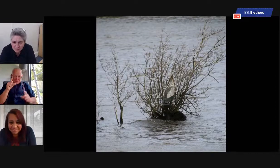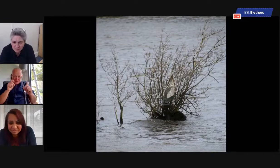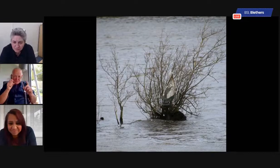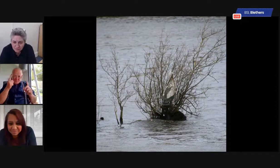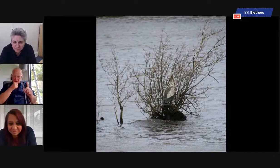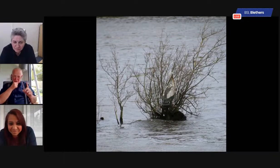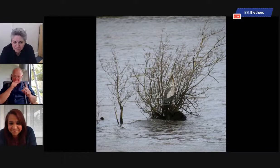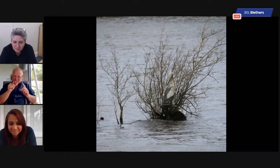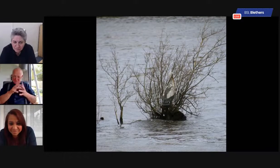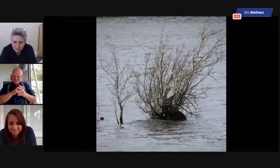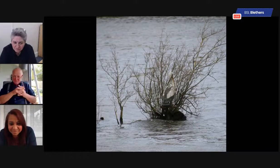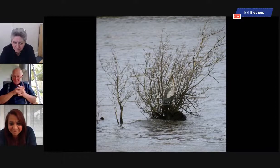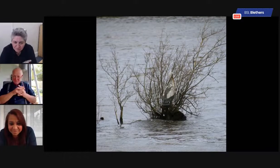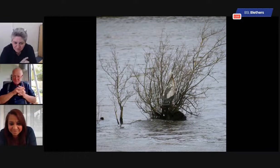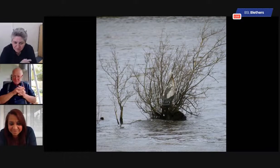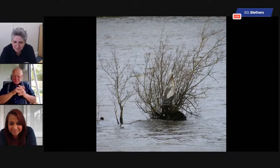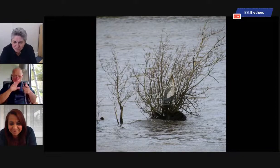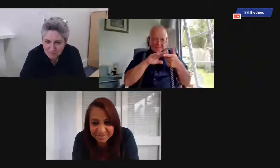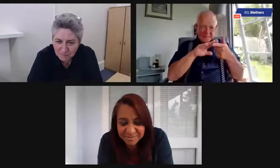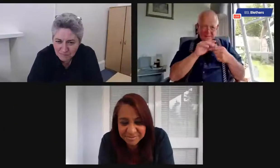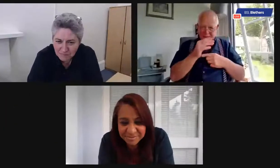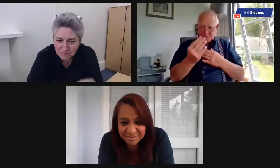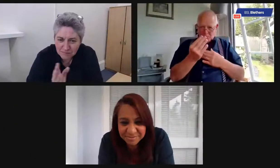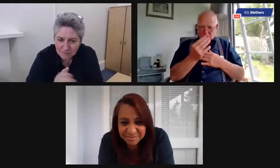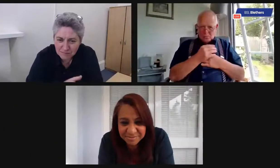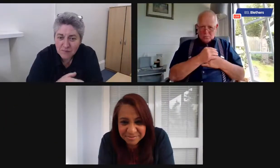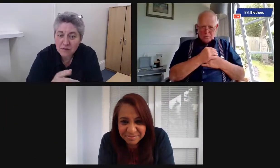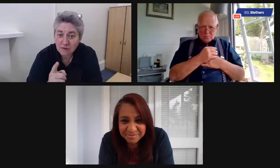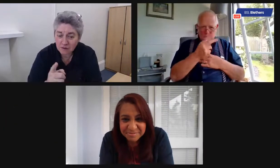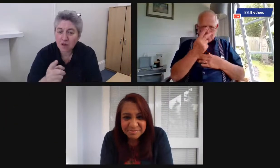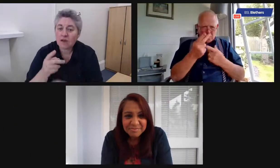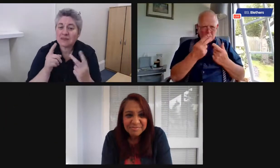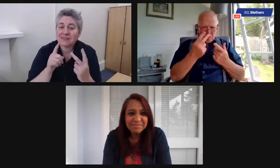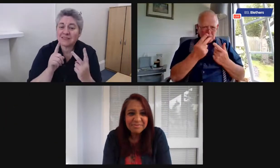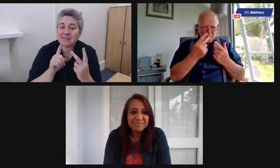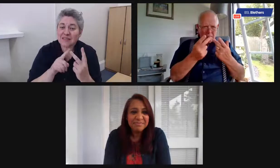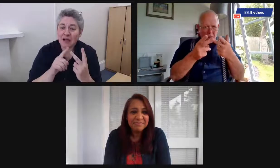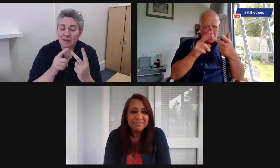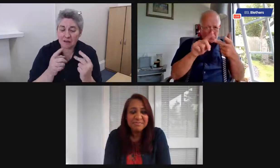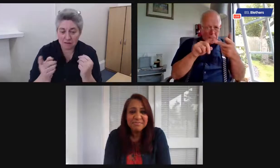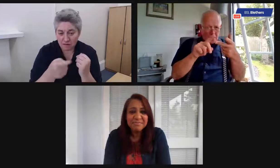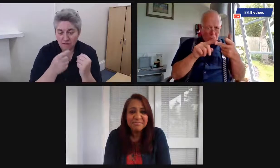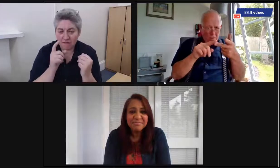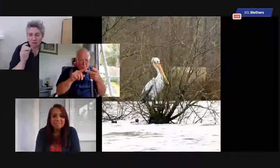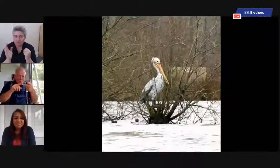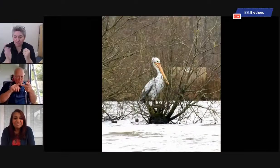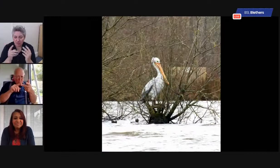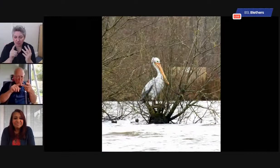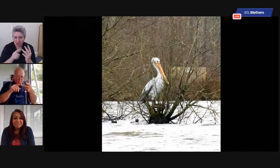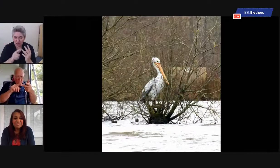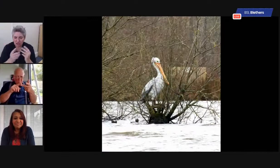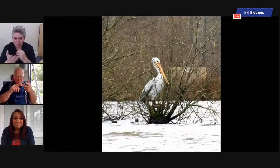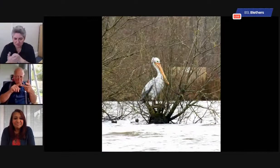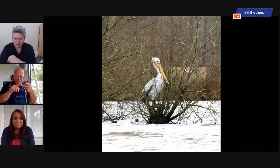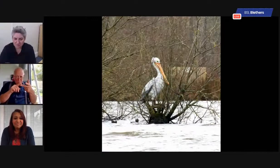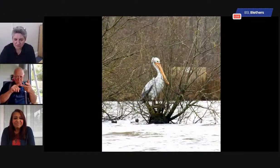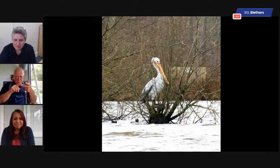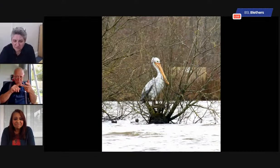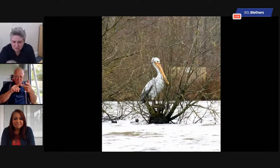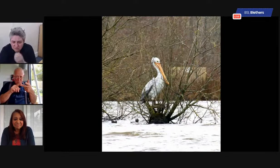is So that's photograph number yeah, one. that's the first one. Yeah. Oh, there's Oh, another. Should be another can you see the photograph as second well. as This is the well? second one.